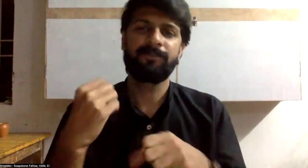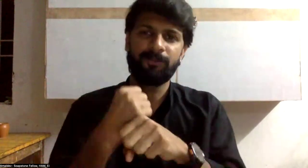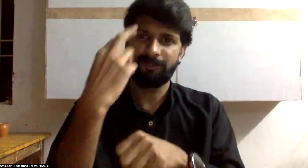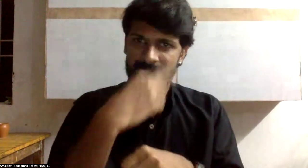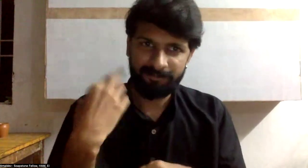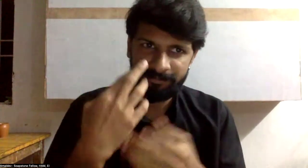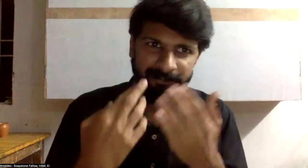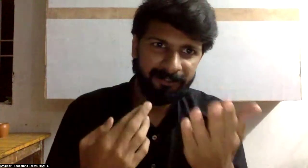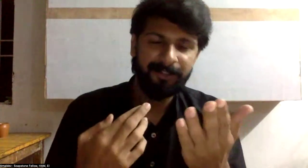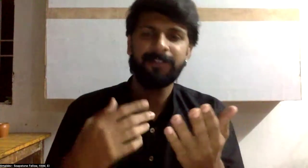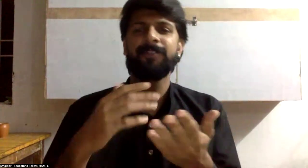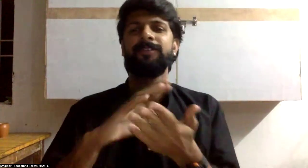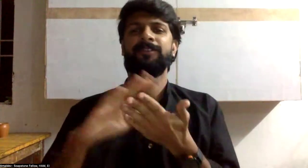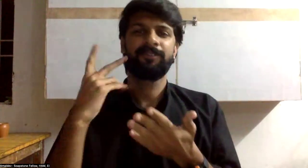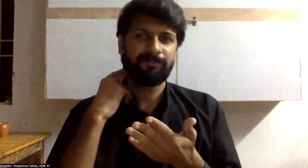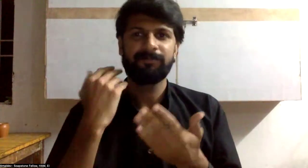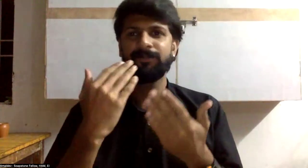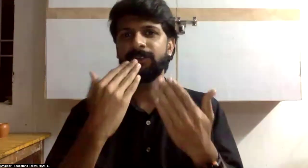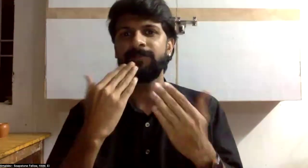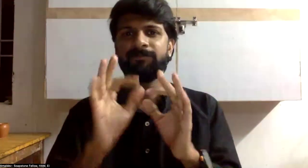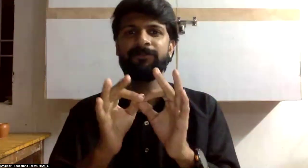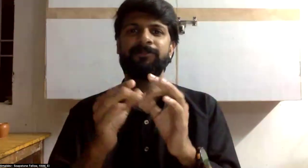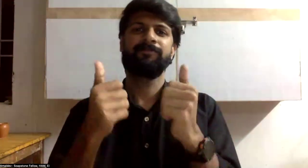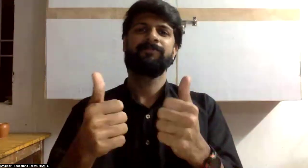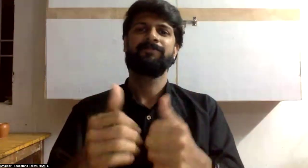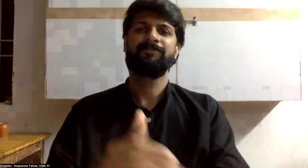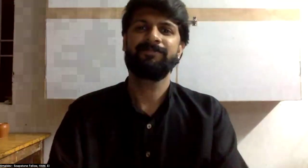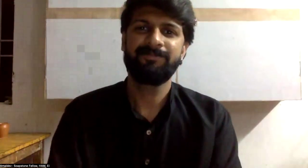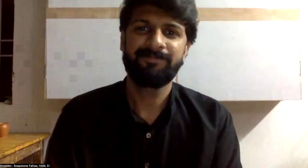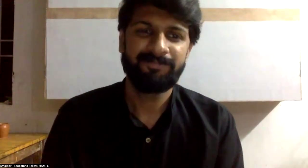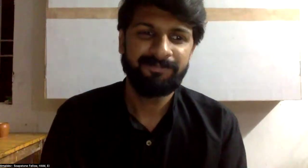Thank you, everybody. Thank you, Harshita and Renu, for